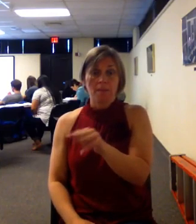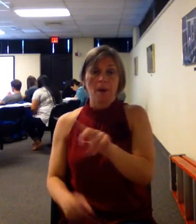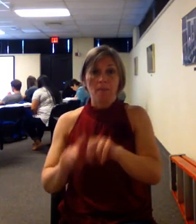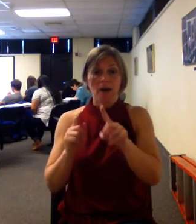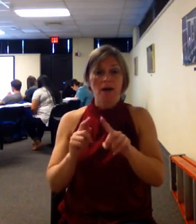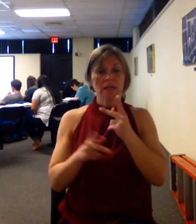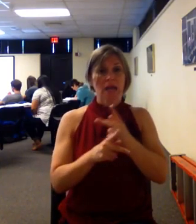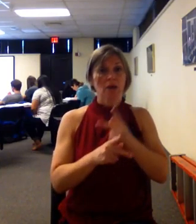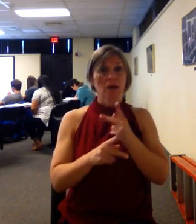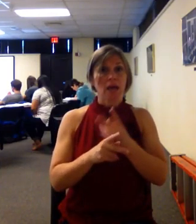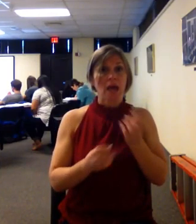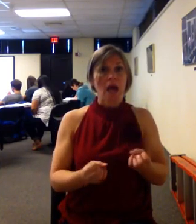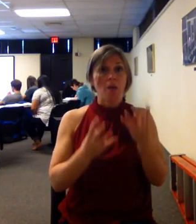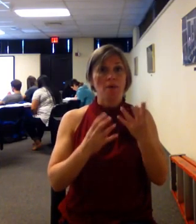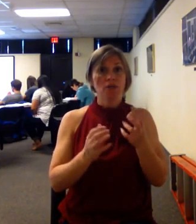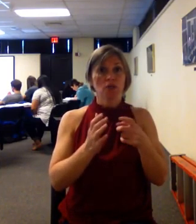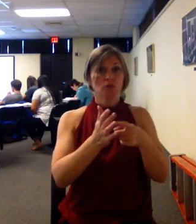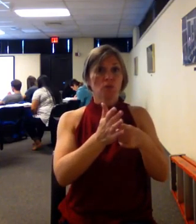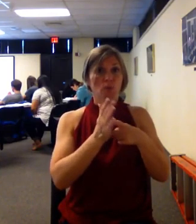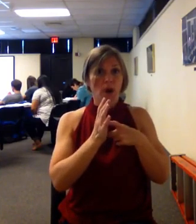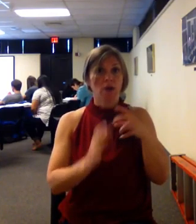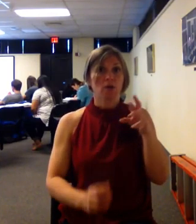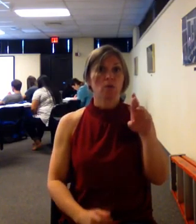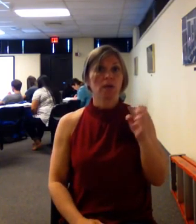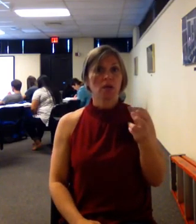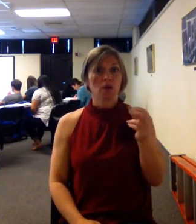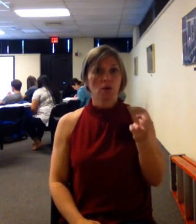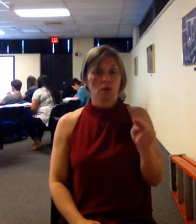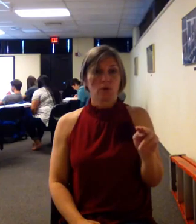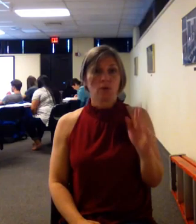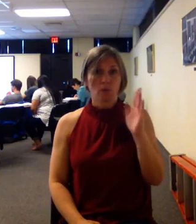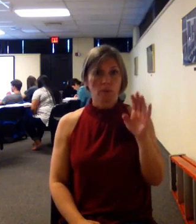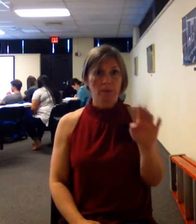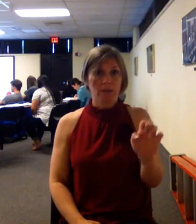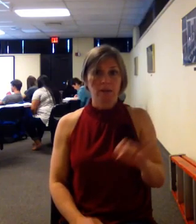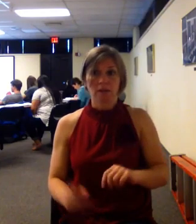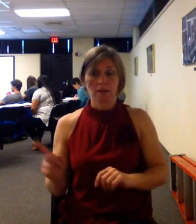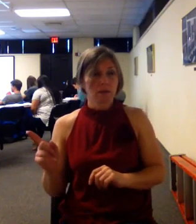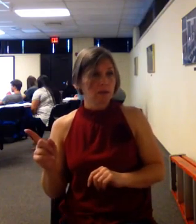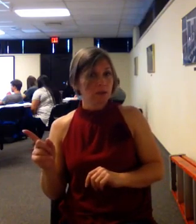to calculate your total required return. So for the test, you're going to give us the full problem.